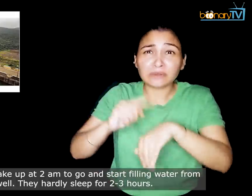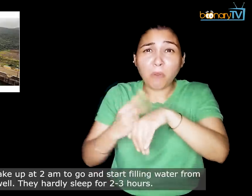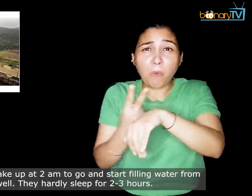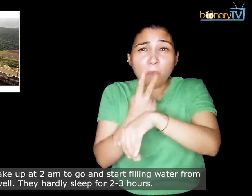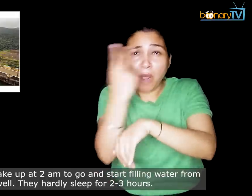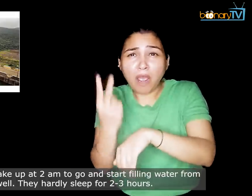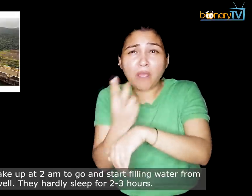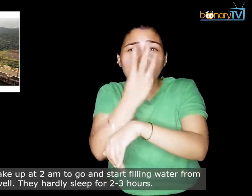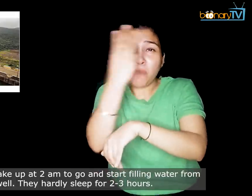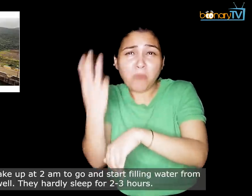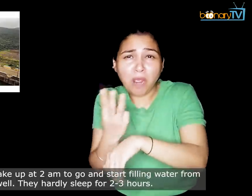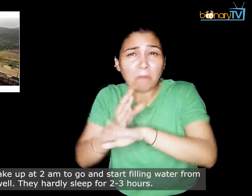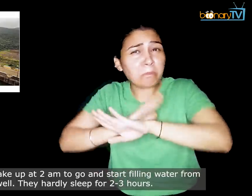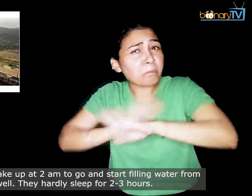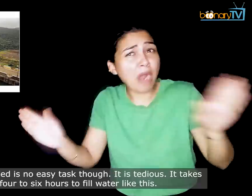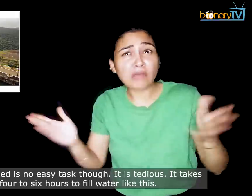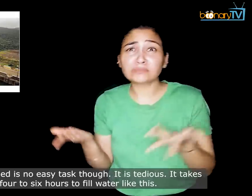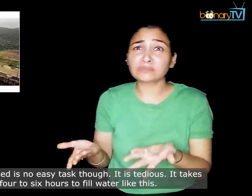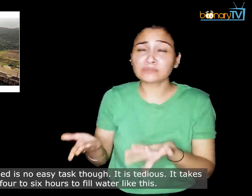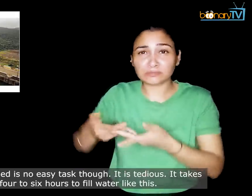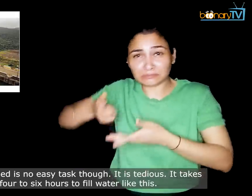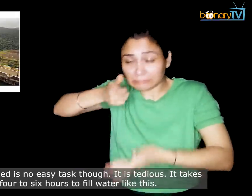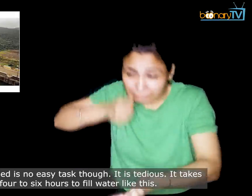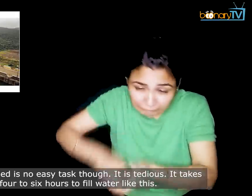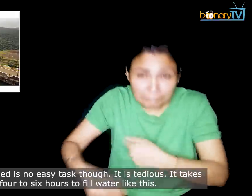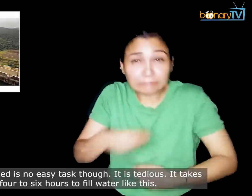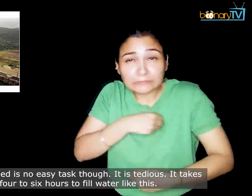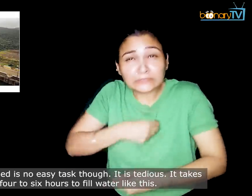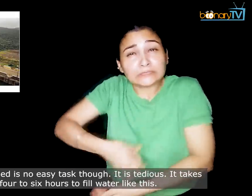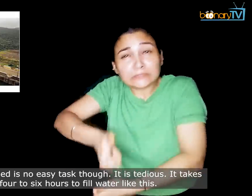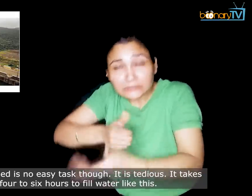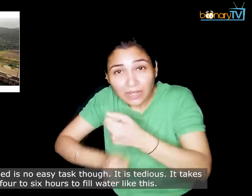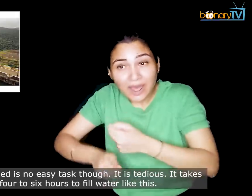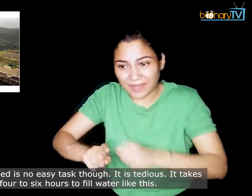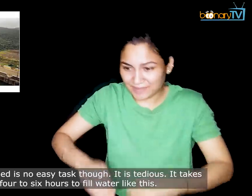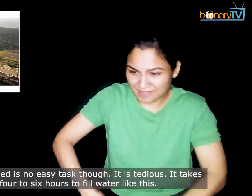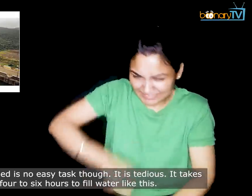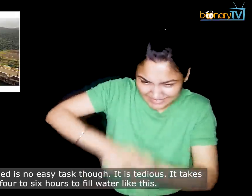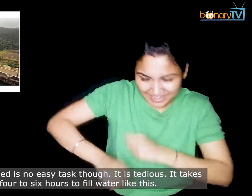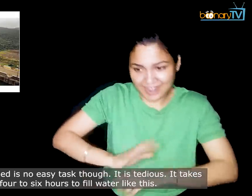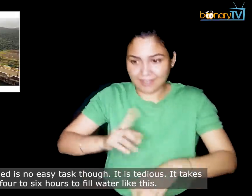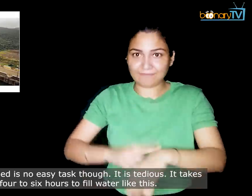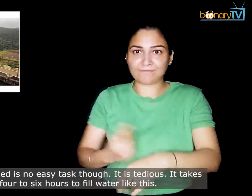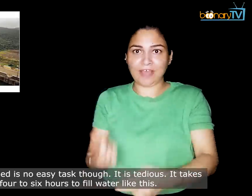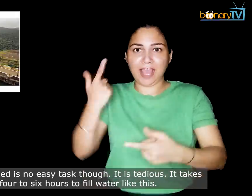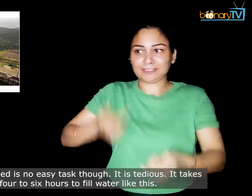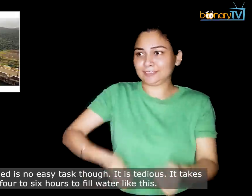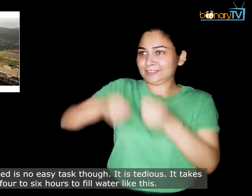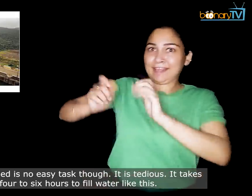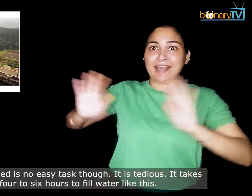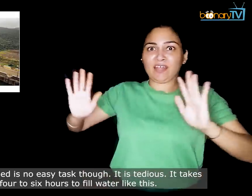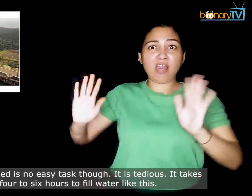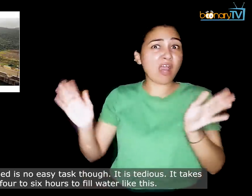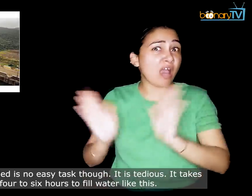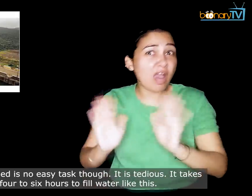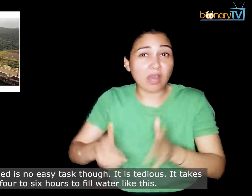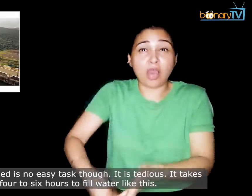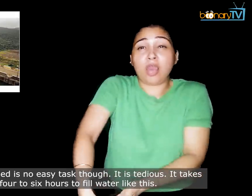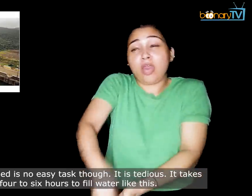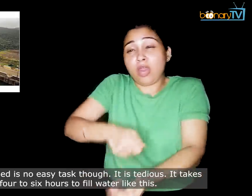2 to 3 hours. Getting water filled is no easy task though. It is tedious. It